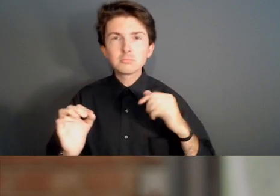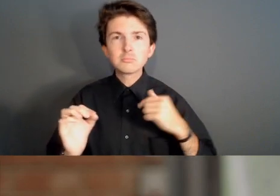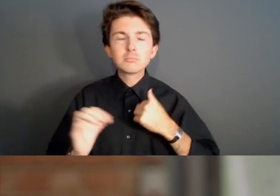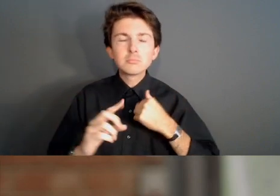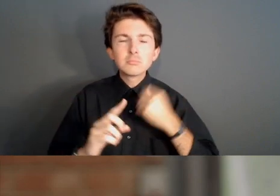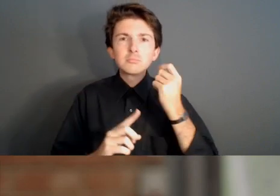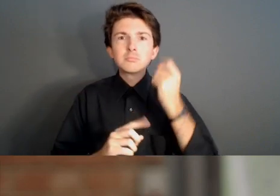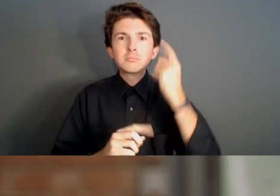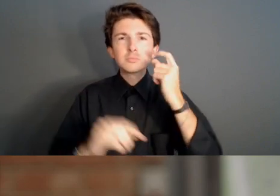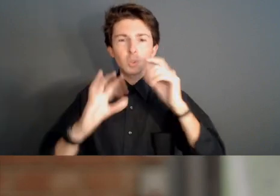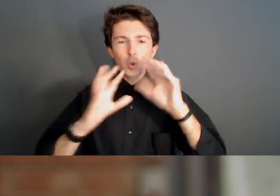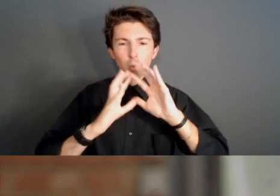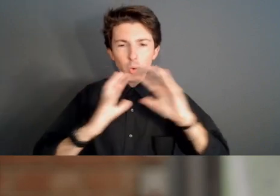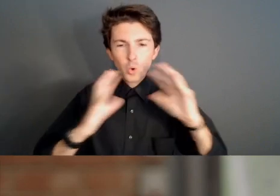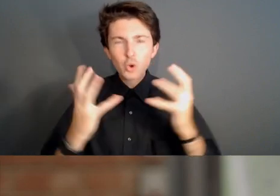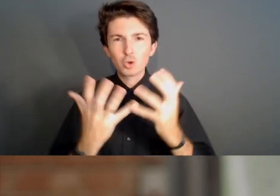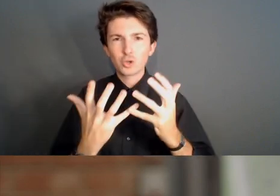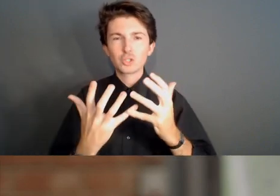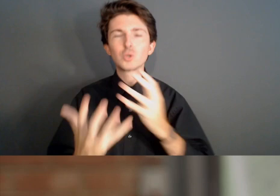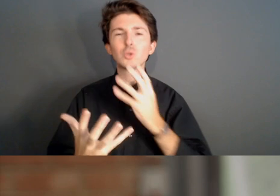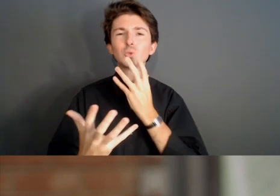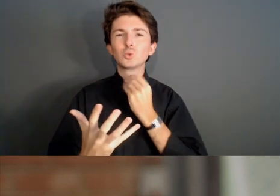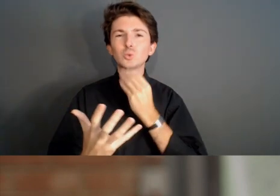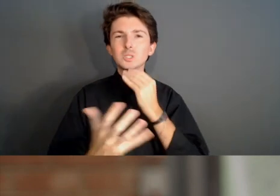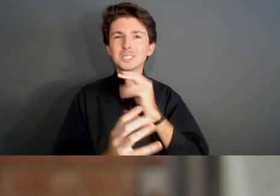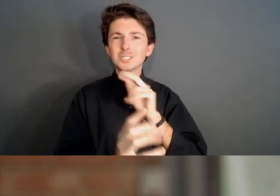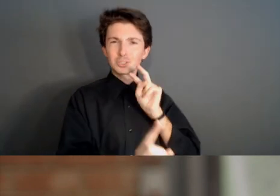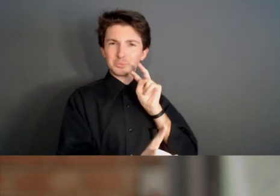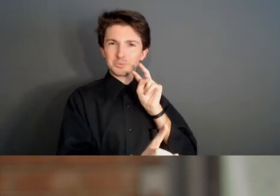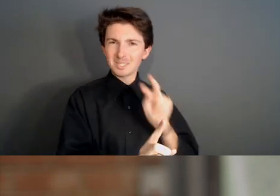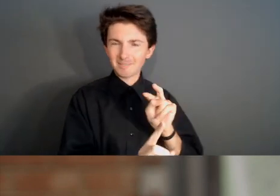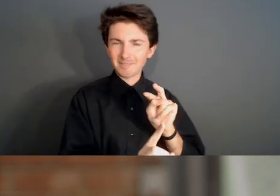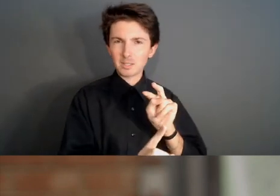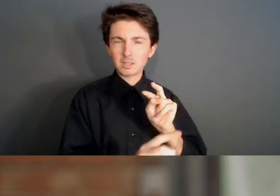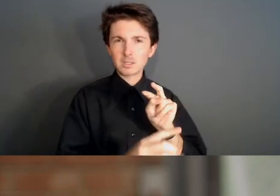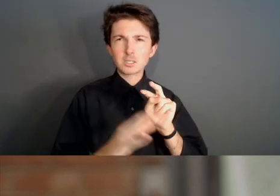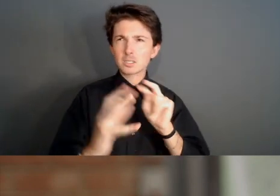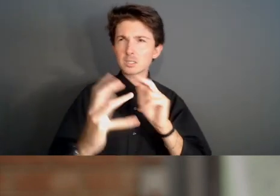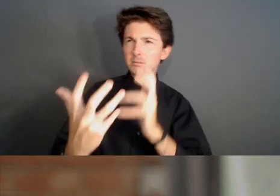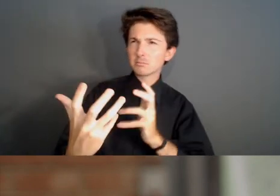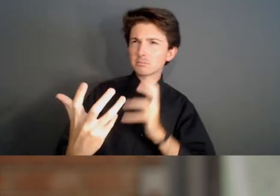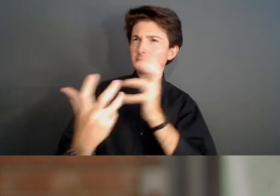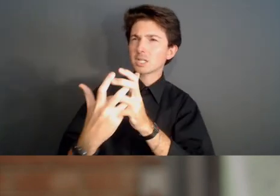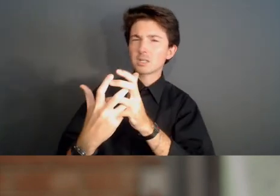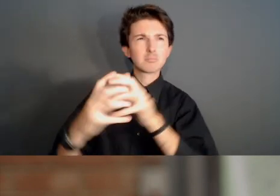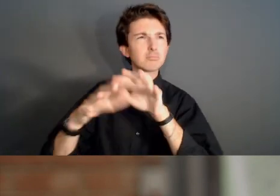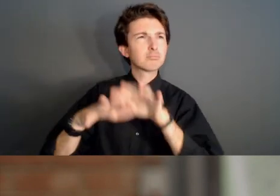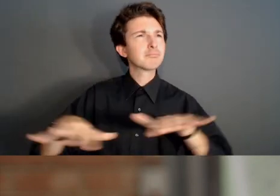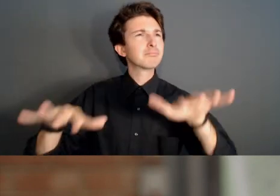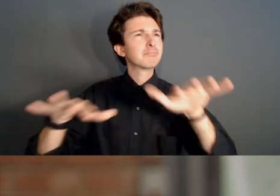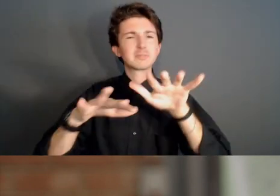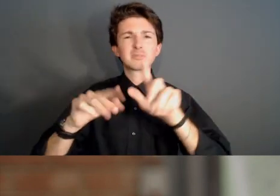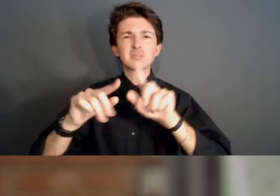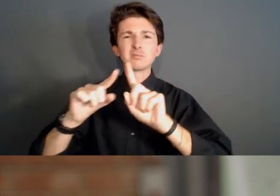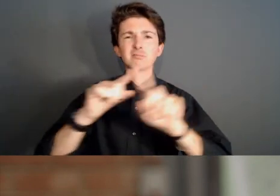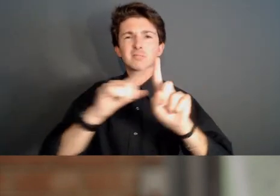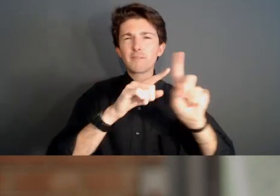world from a Jewish point of view and how it interacted with the rest of the world. Things